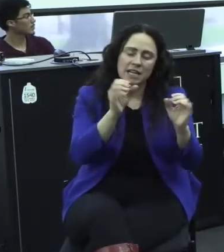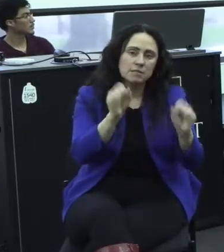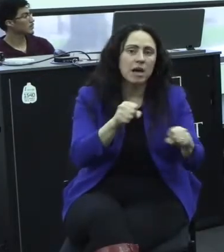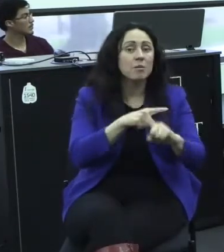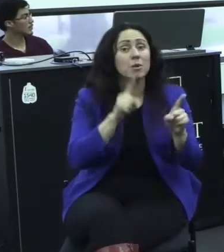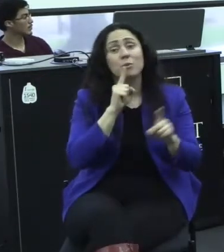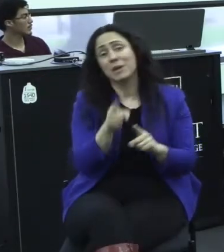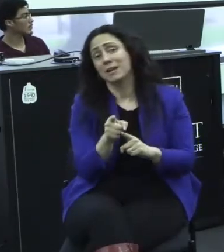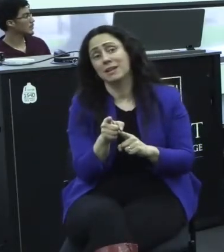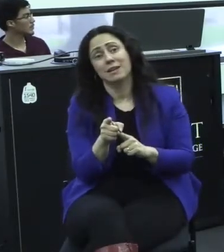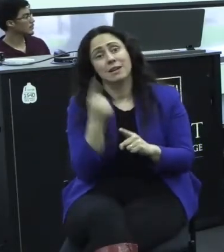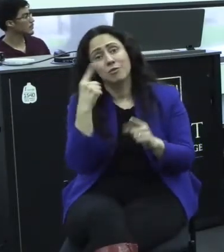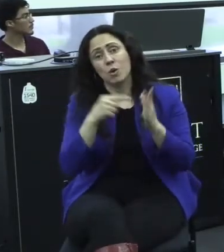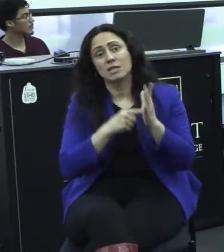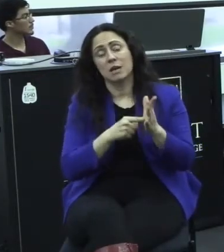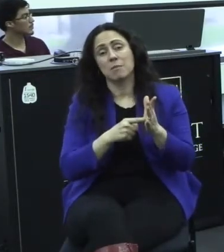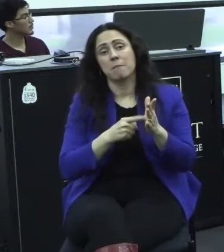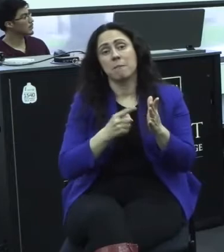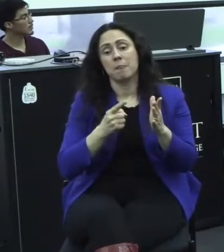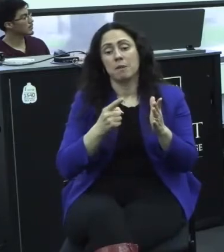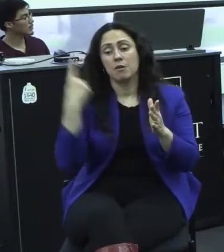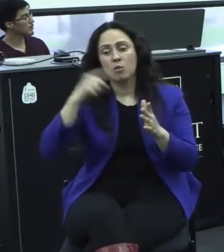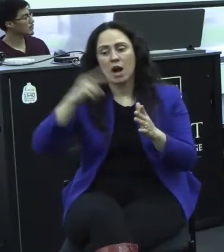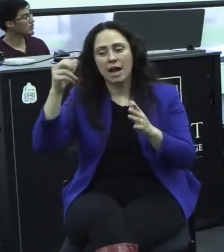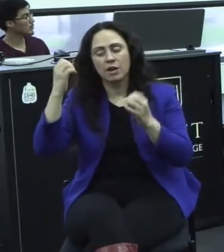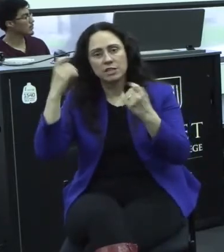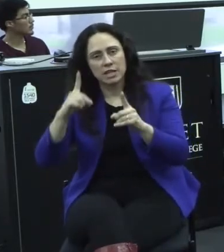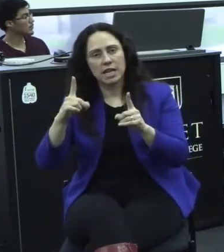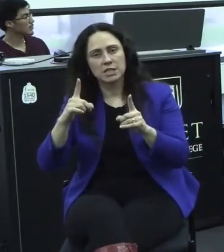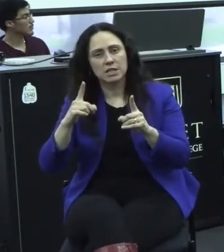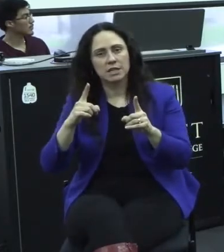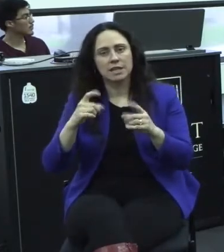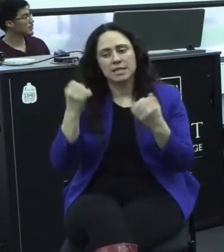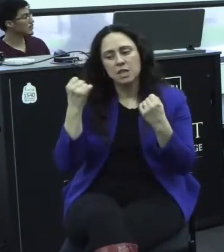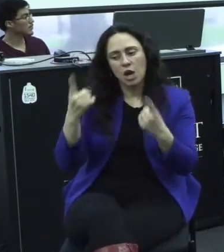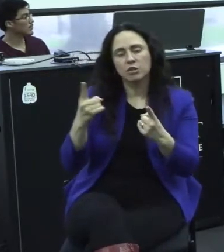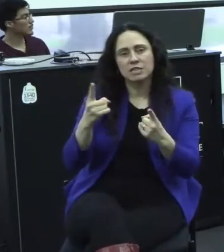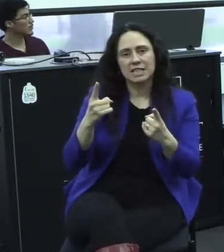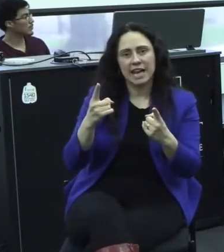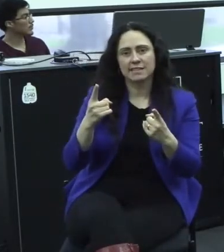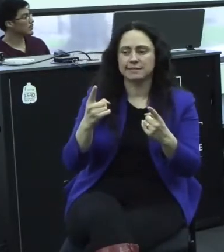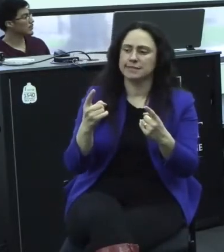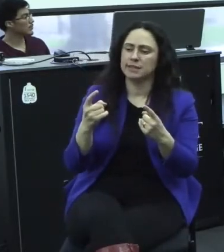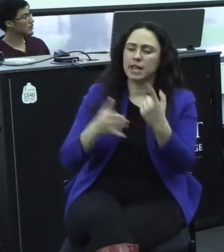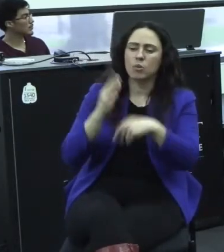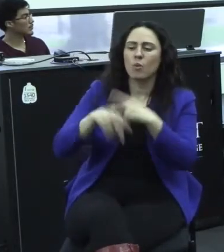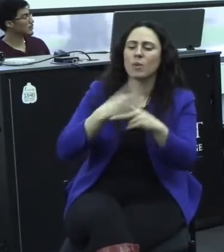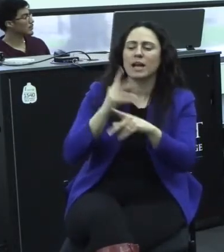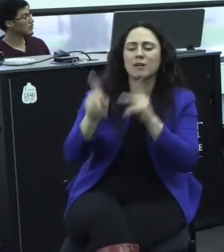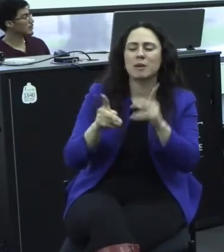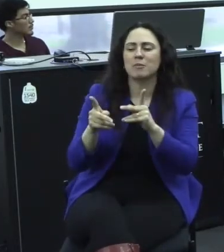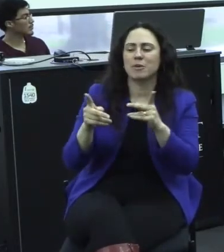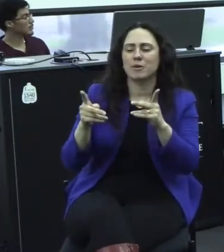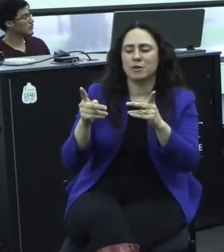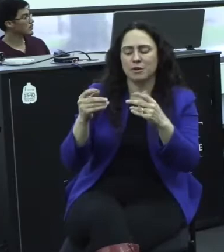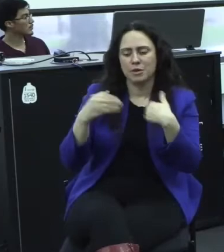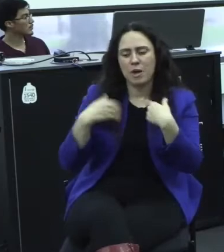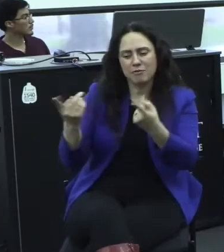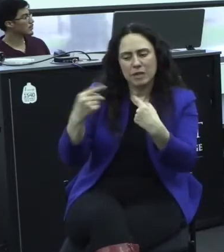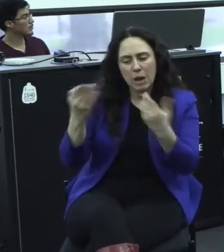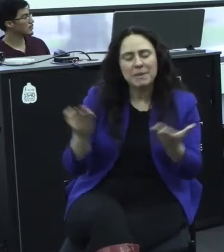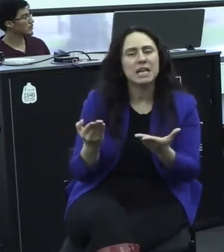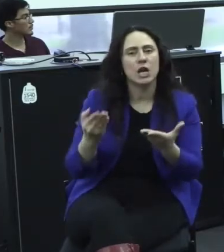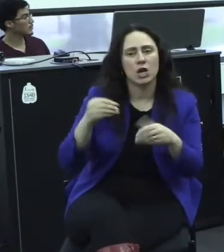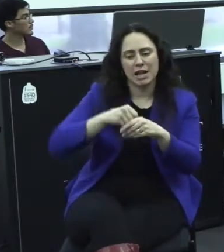really, for example, with higher education, is to understand the demographics that are happening within that area,